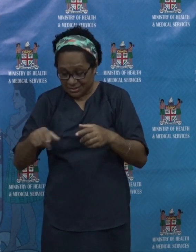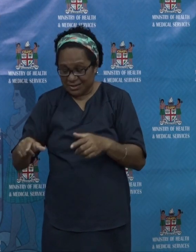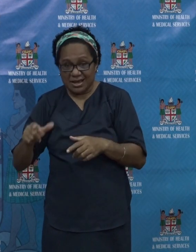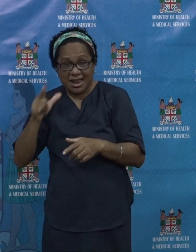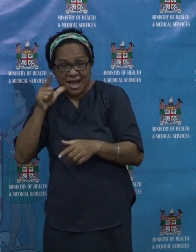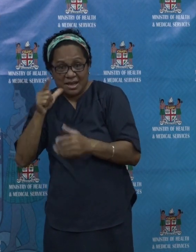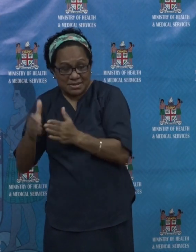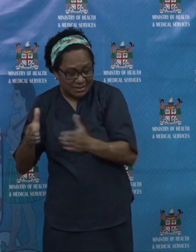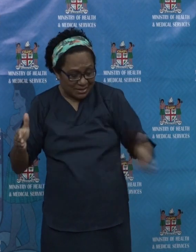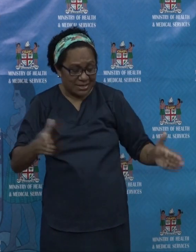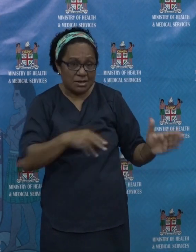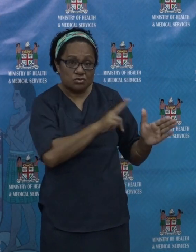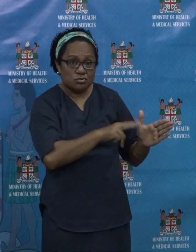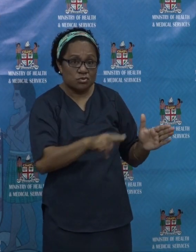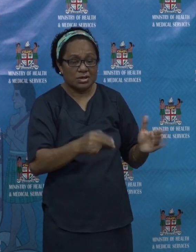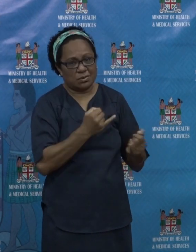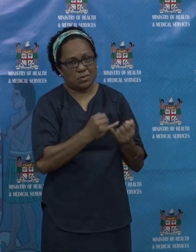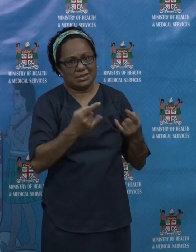containment zone.